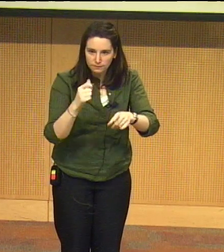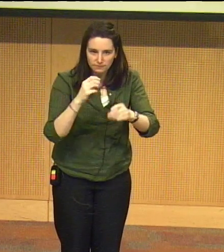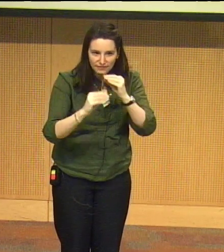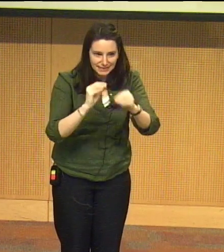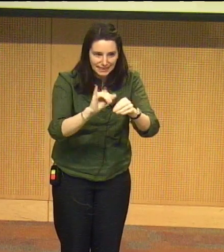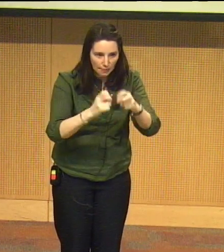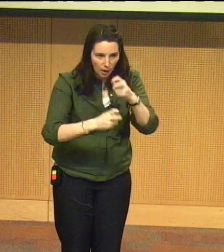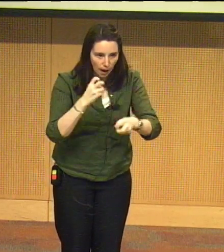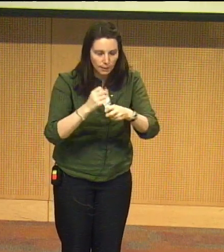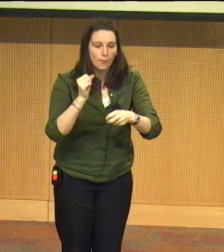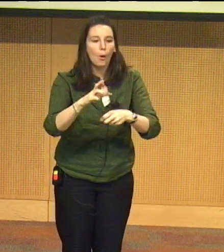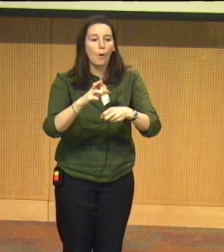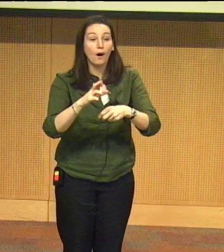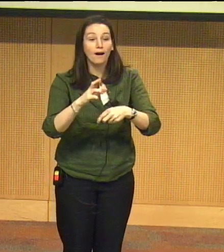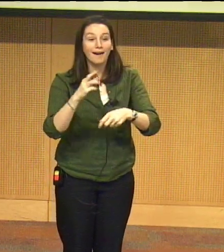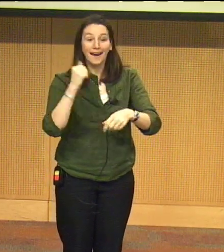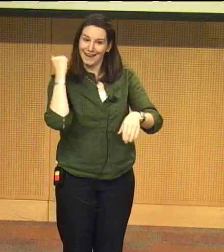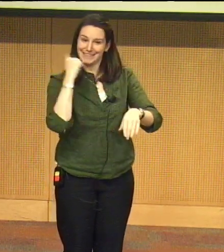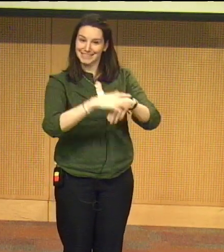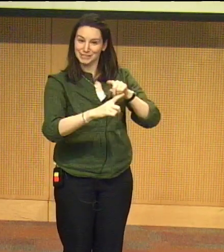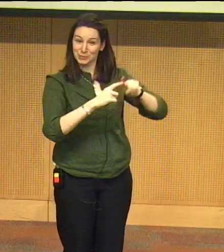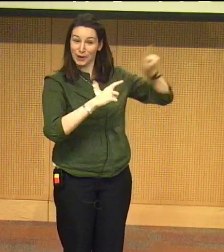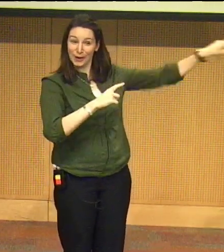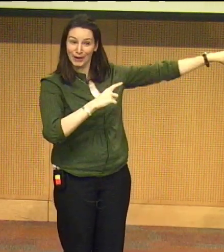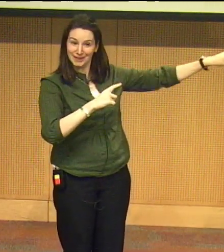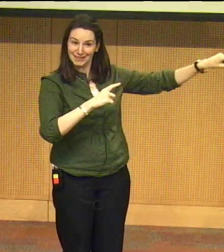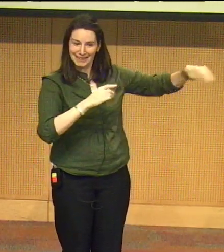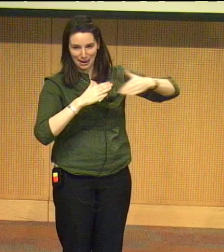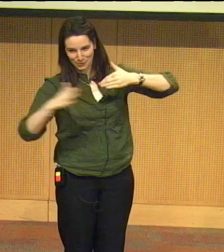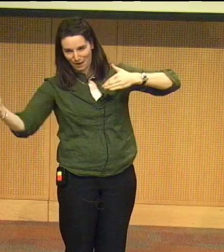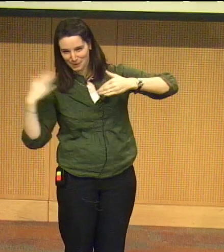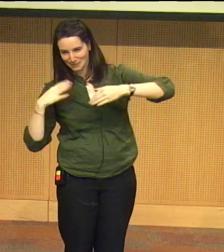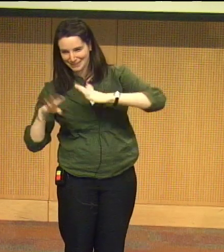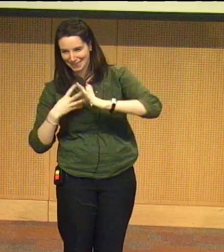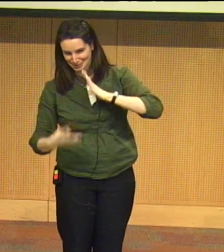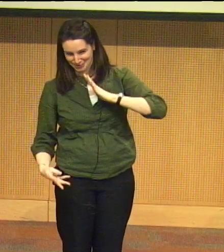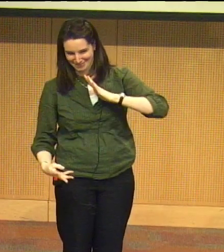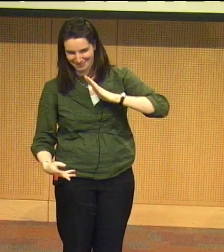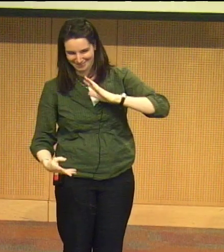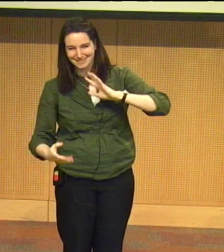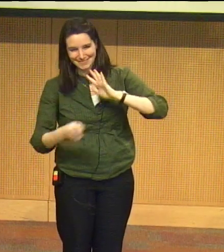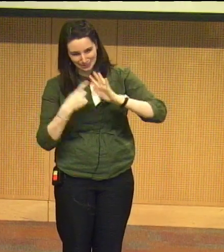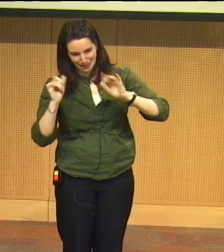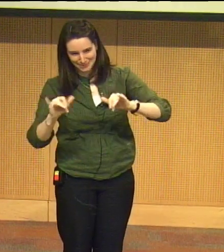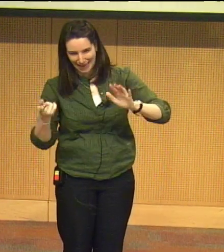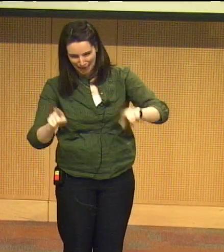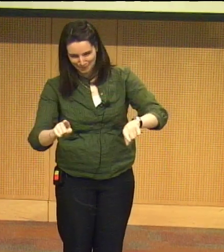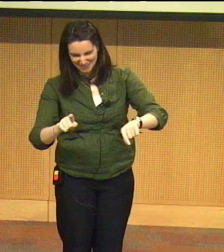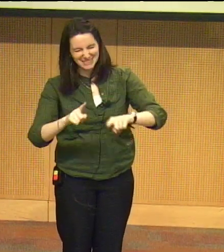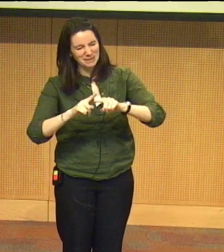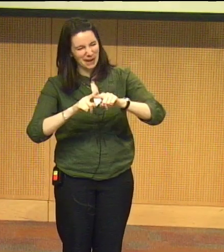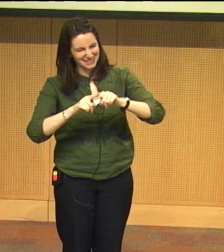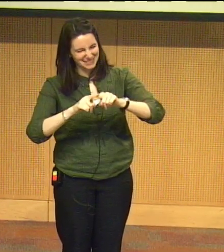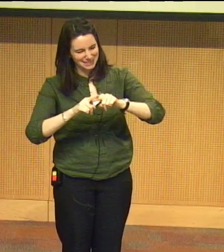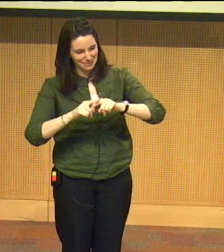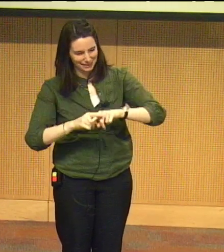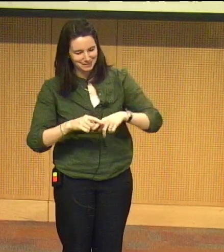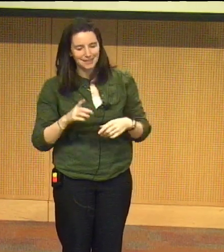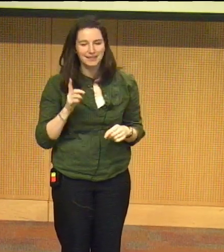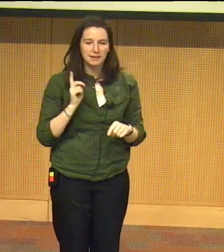fix that problem, or I send it to her. I move on with my schedule. Sometimes that happens. It depends.